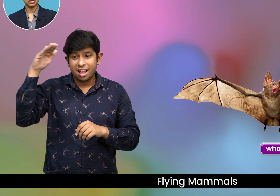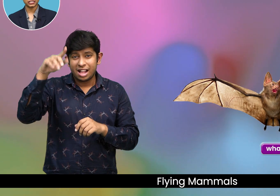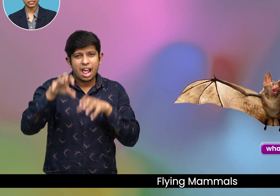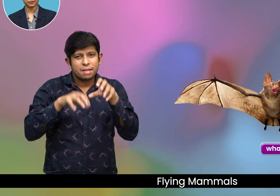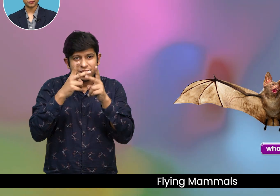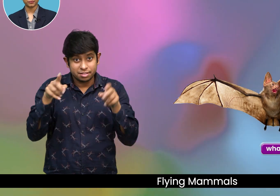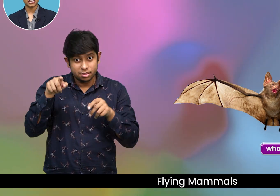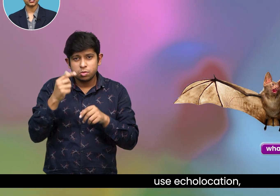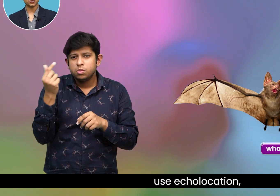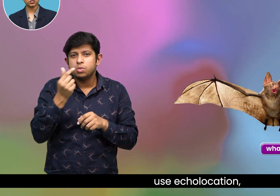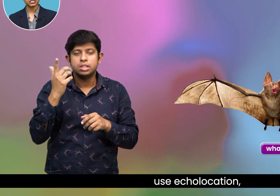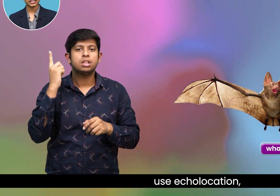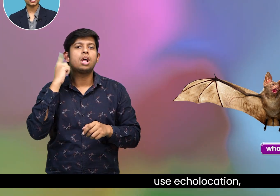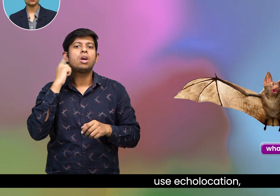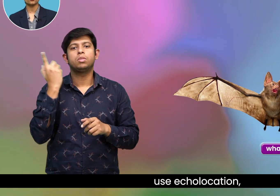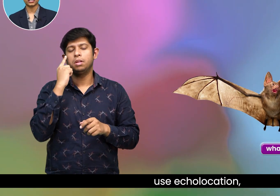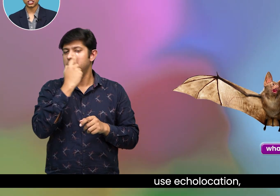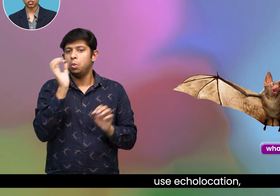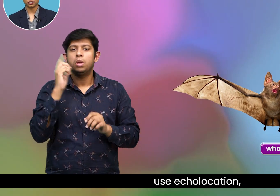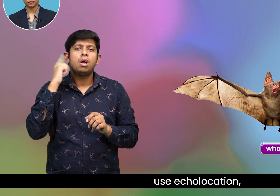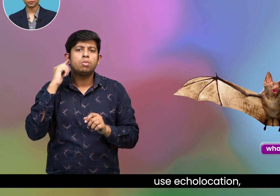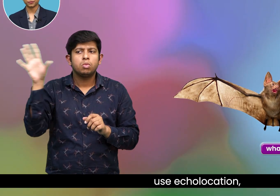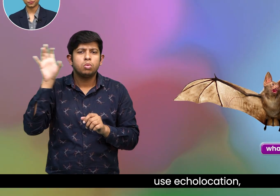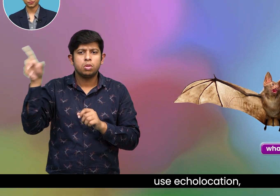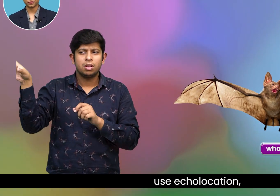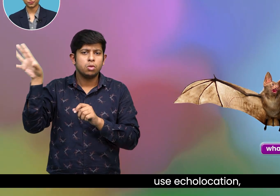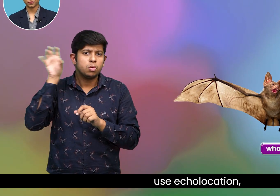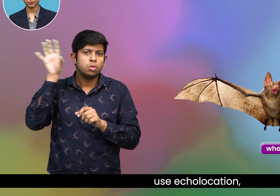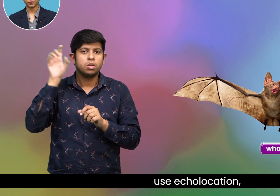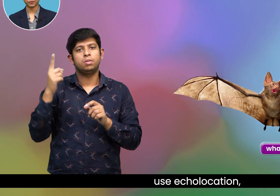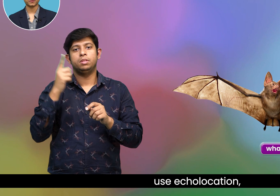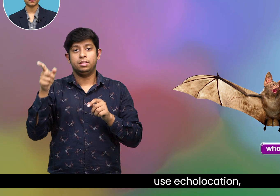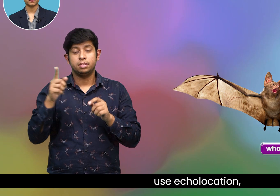Flying mammals. Use echolocation.